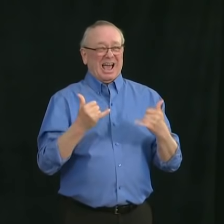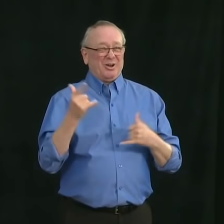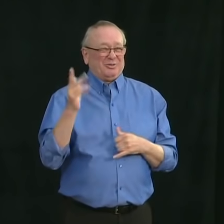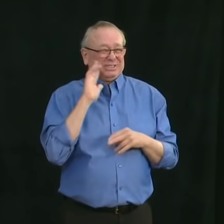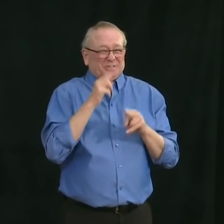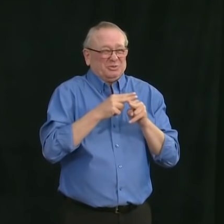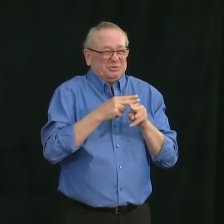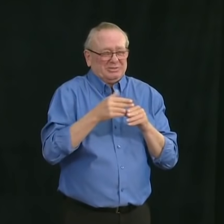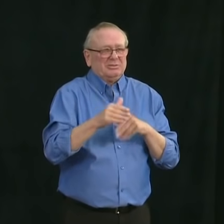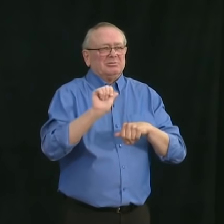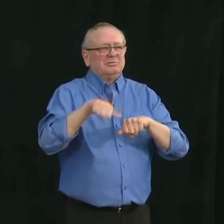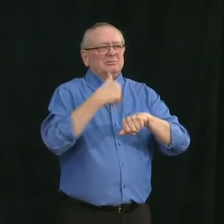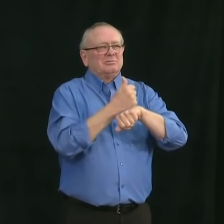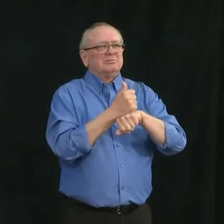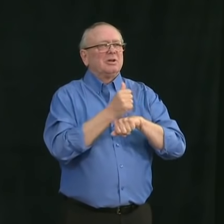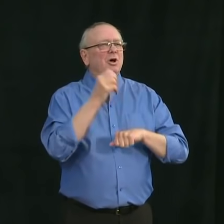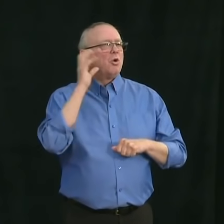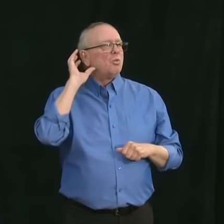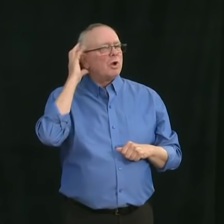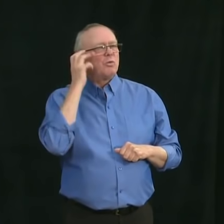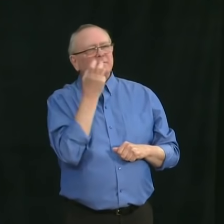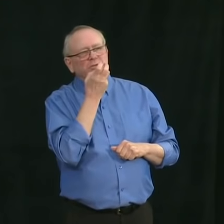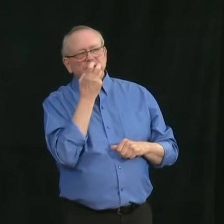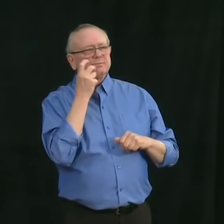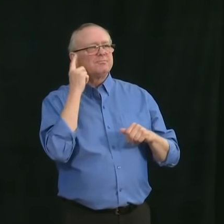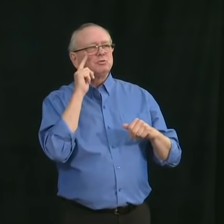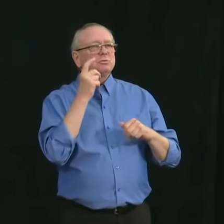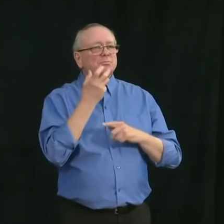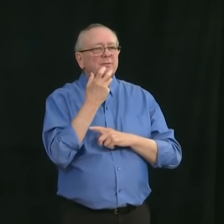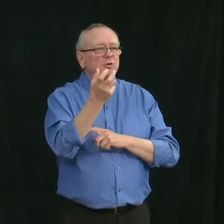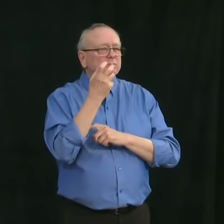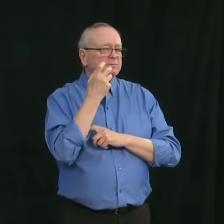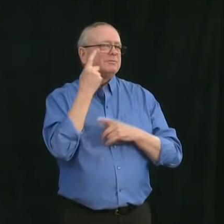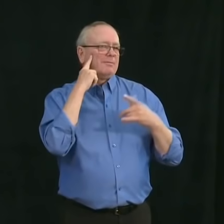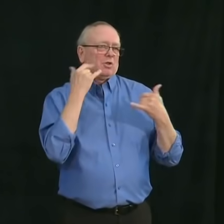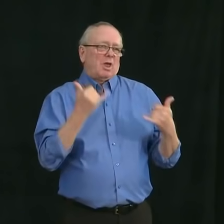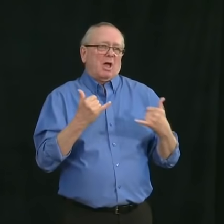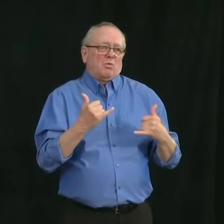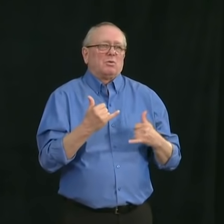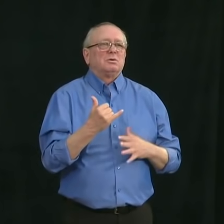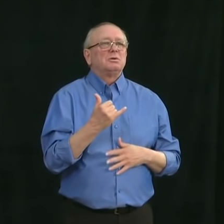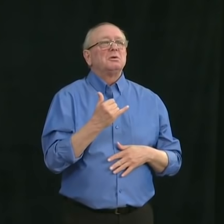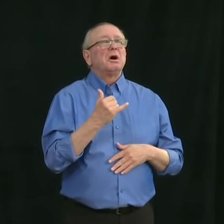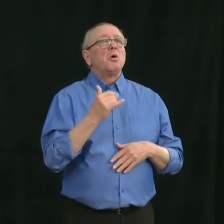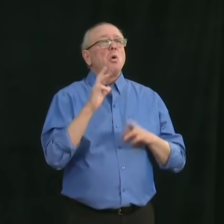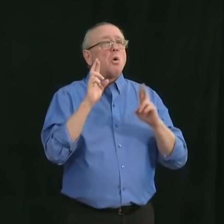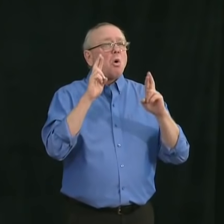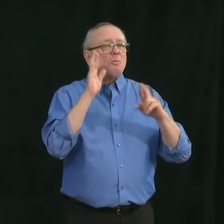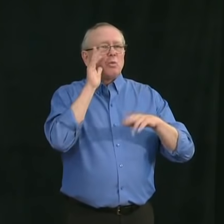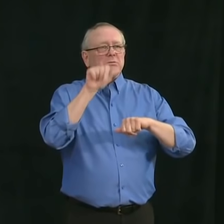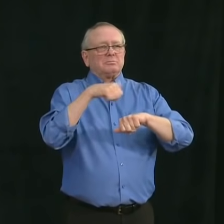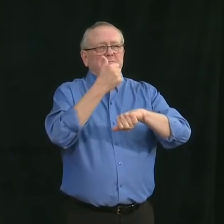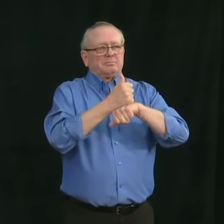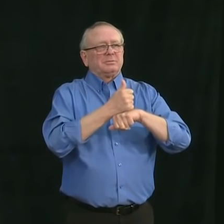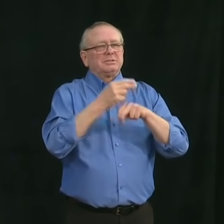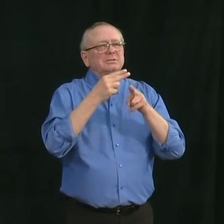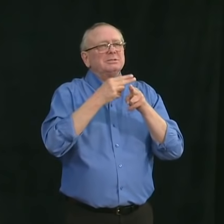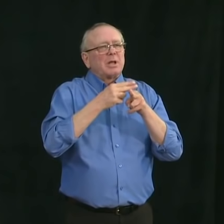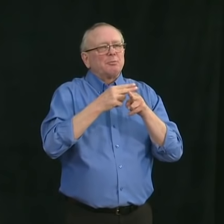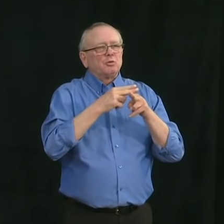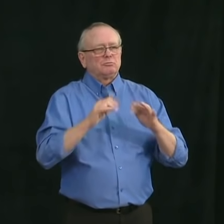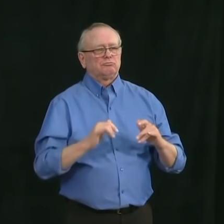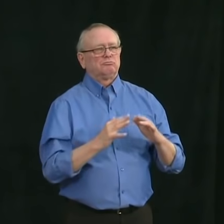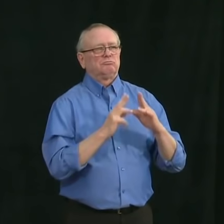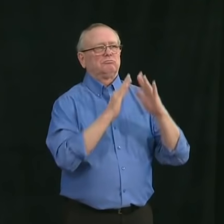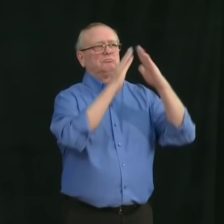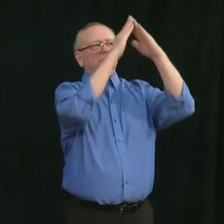help in the short term with their communication problems. We're also working together on the option of bringing in a temporary cellular tower. I've been